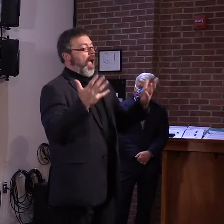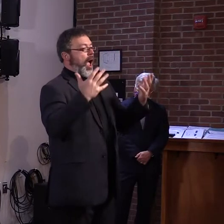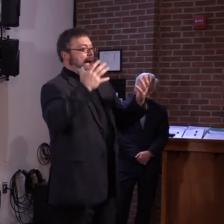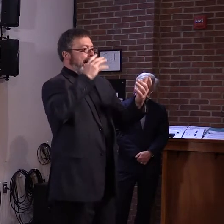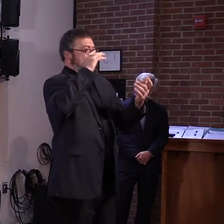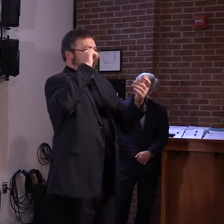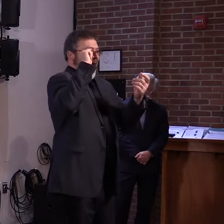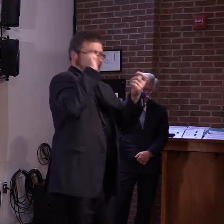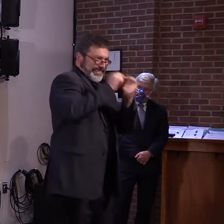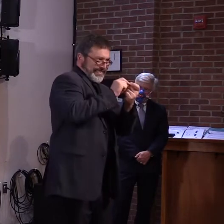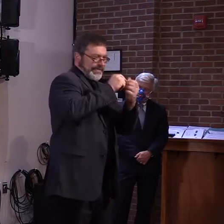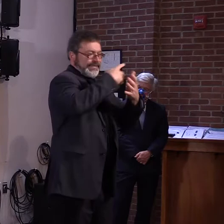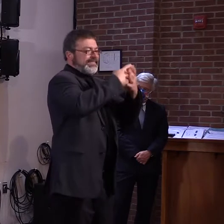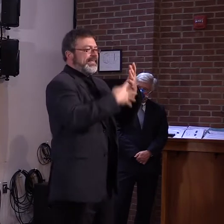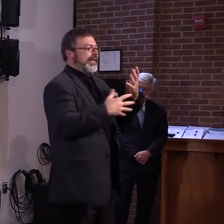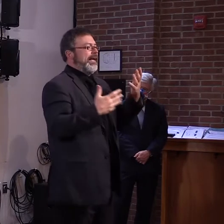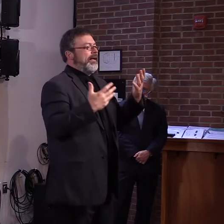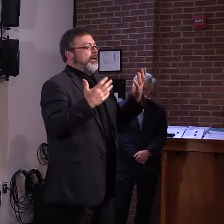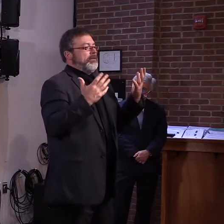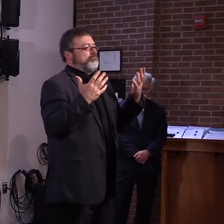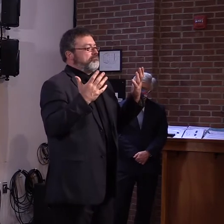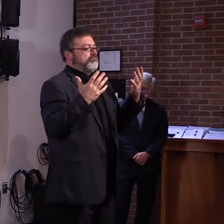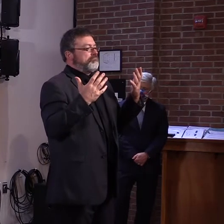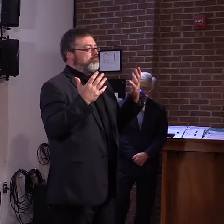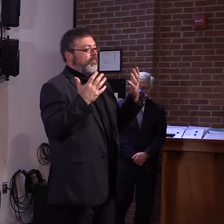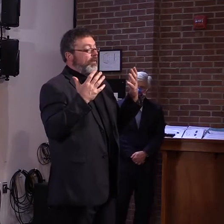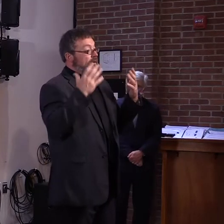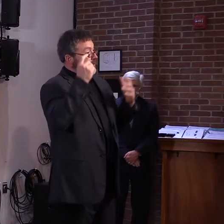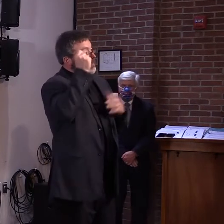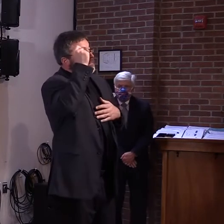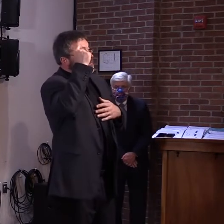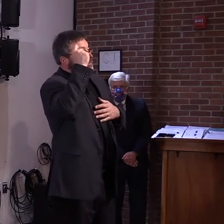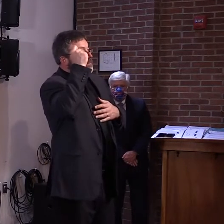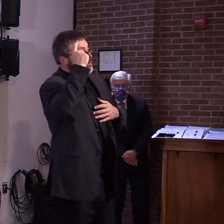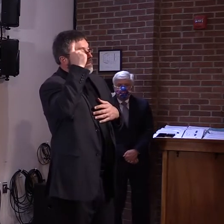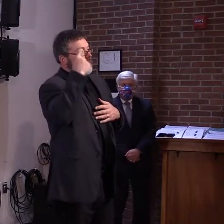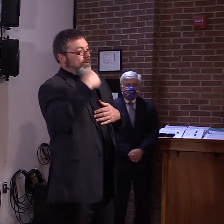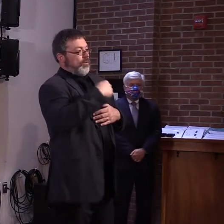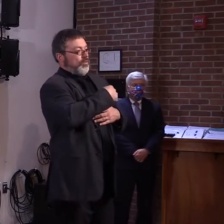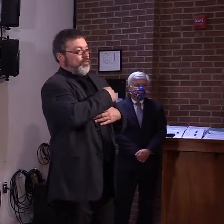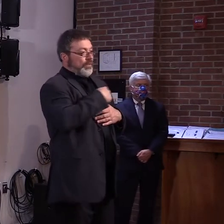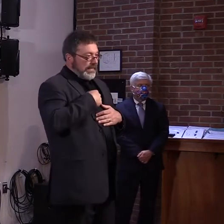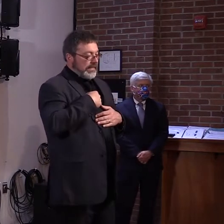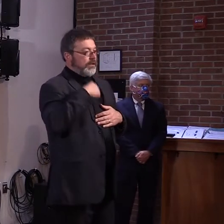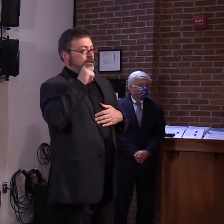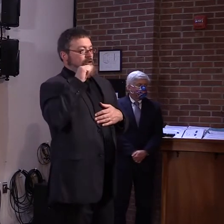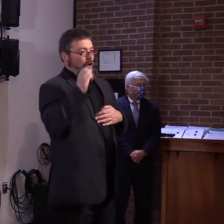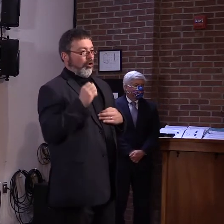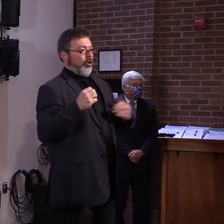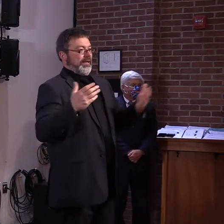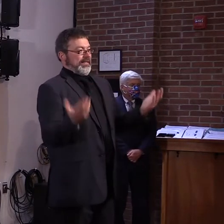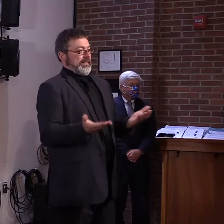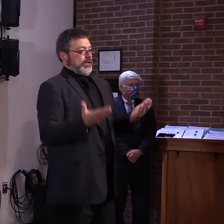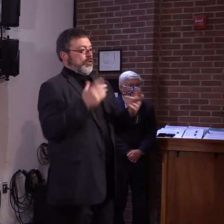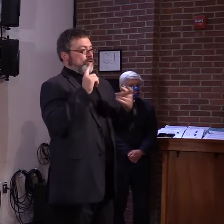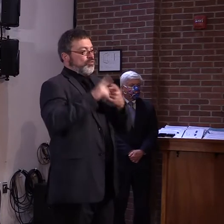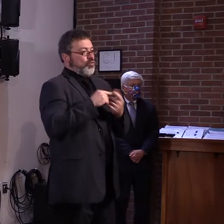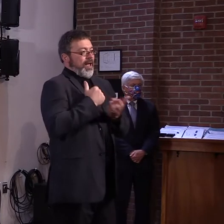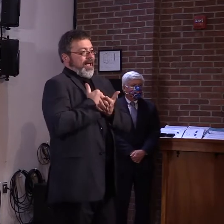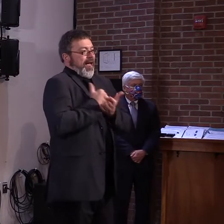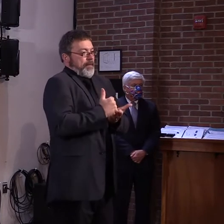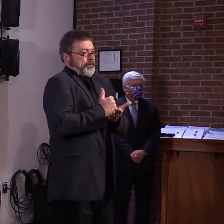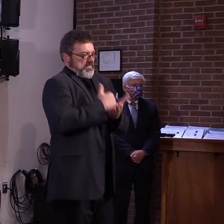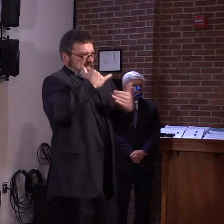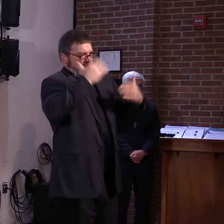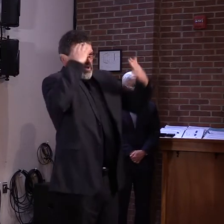but we're here to help. I mean, that's part of what the state government, any government is there to assist for the public safety